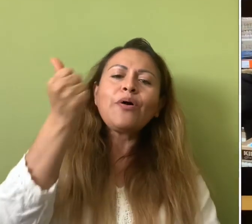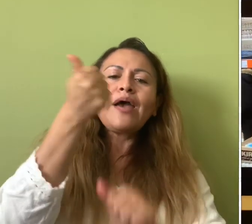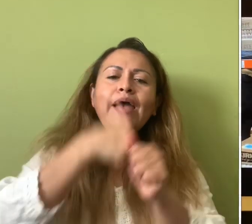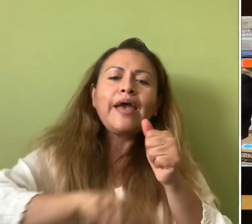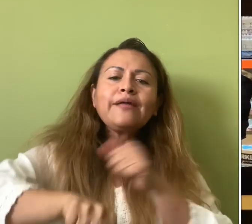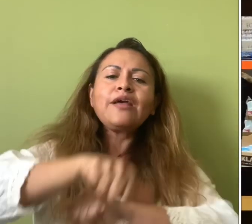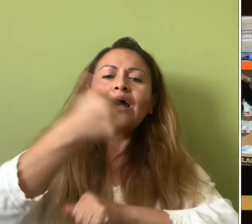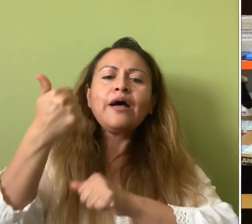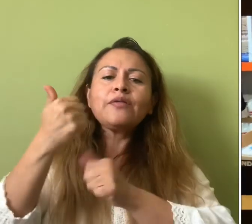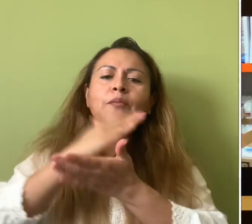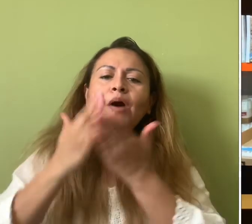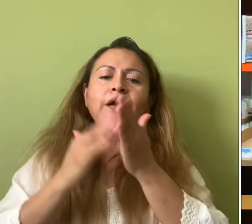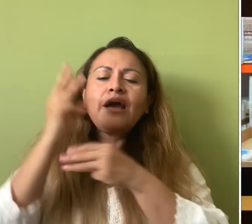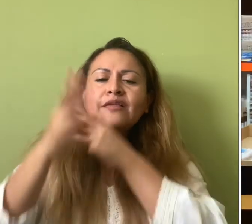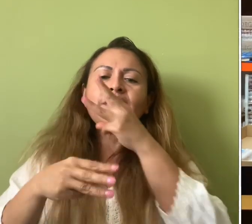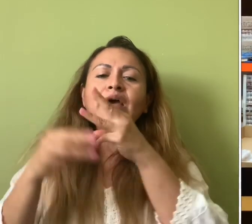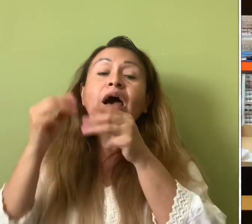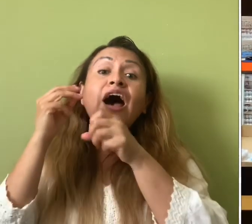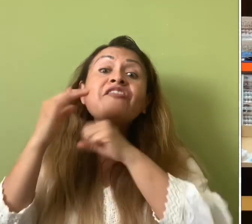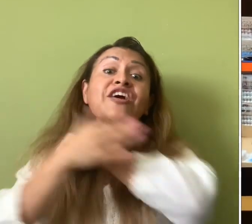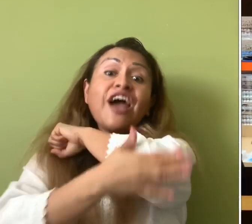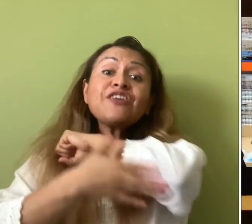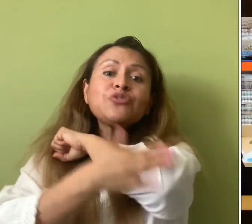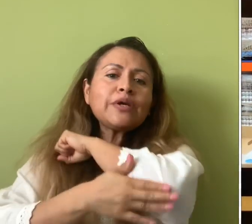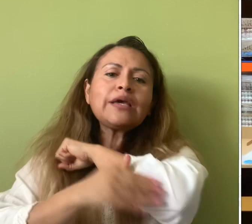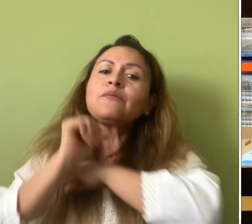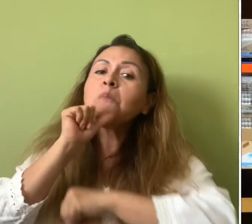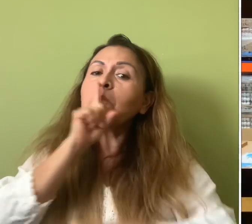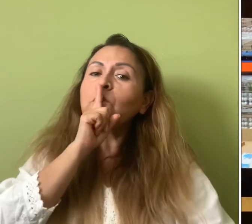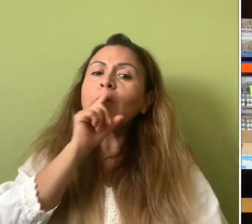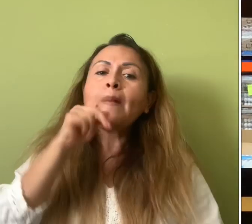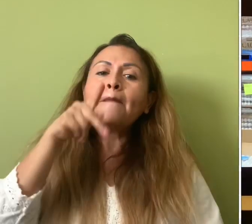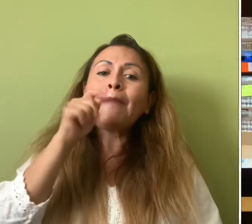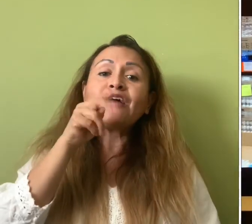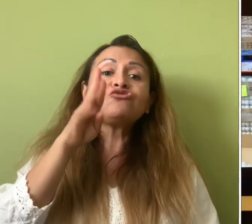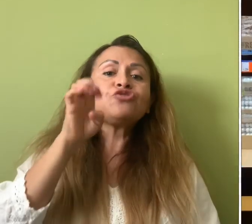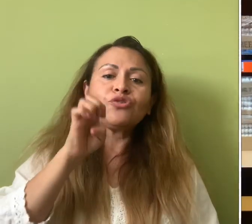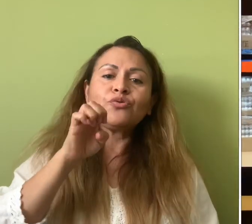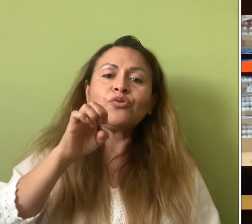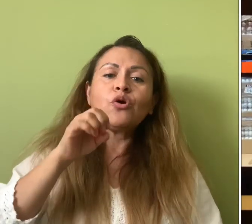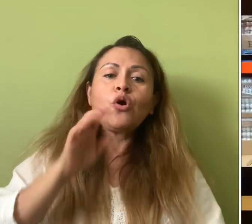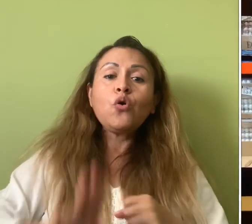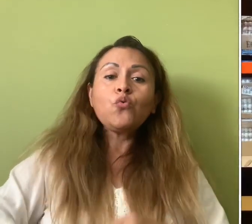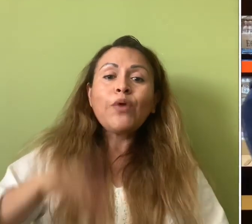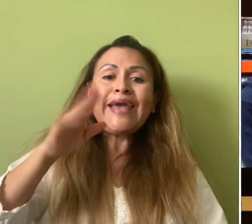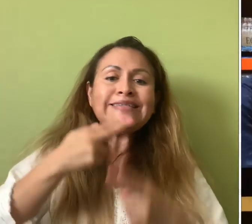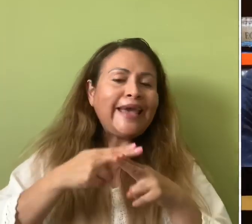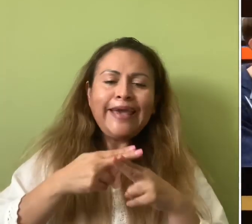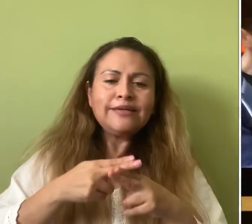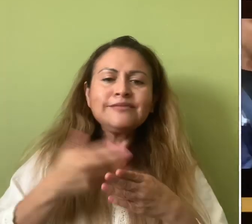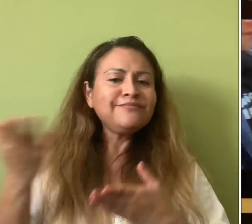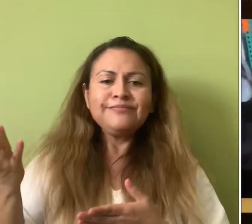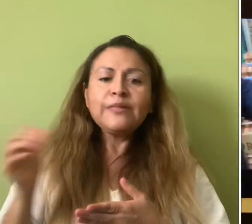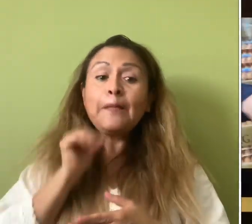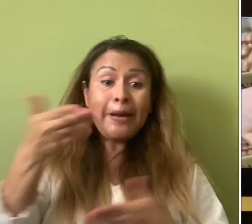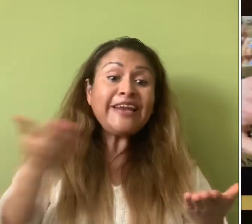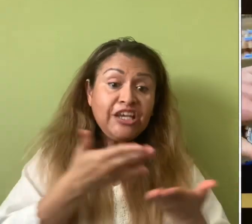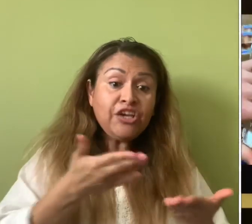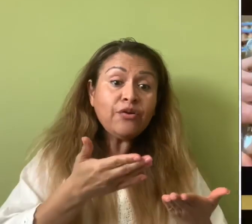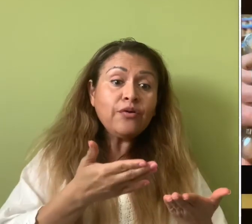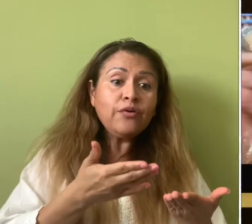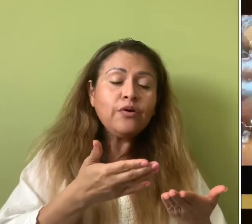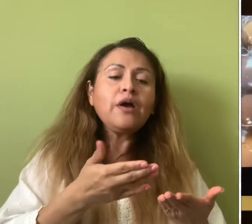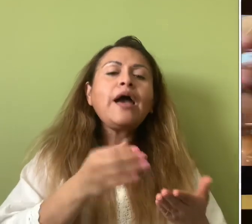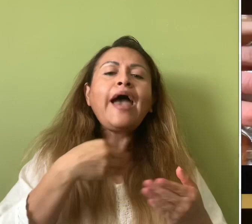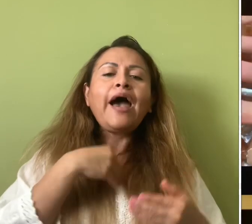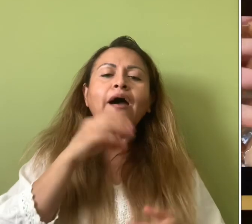country don't have the pasture-raised eggs yet, but they do on the West Coast. So your best bet here at Costco, and we've talked about this before, is